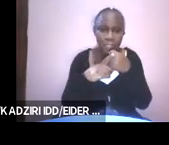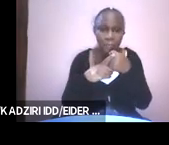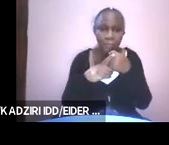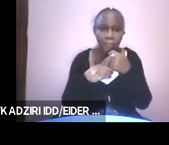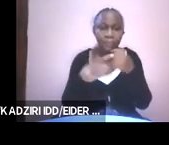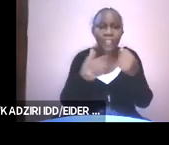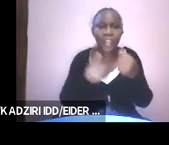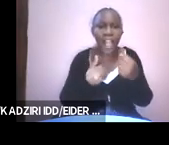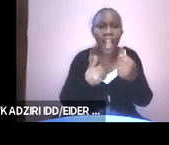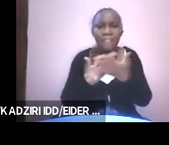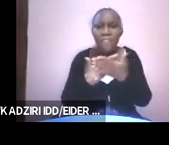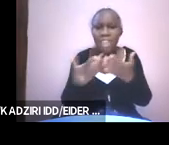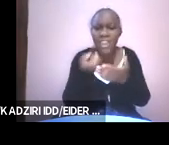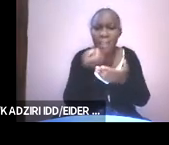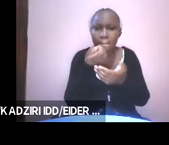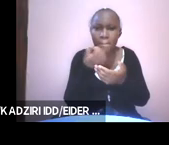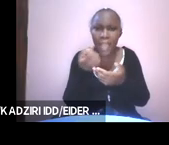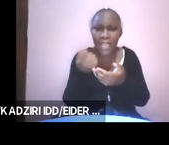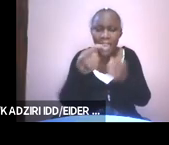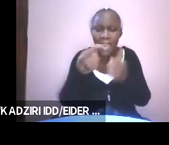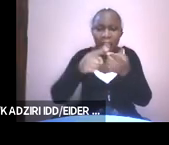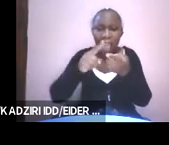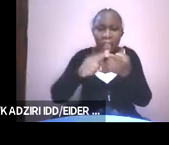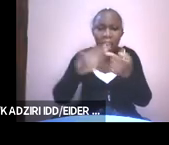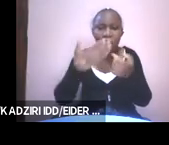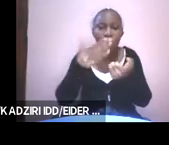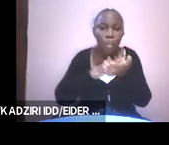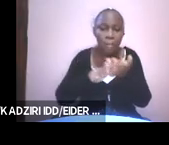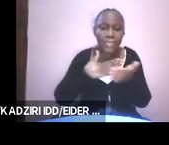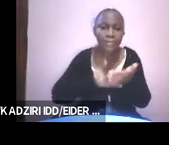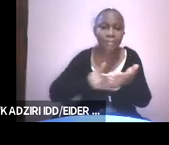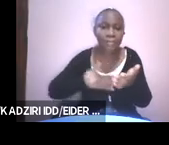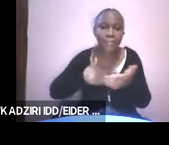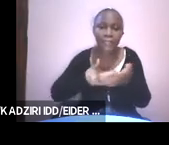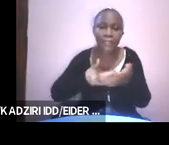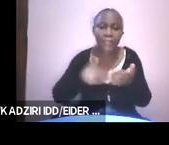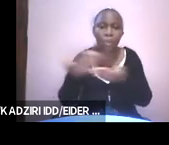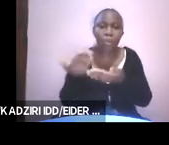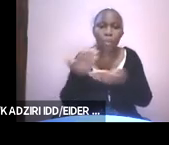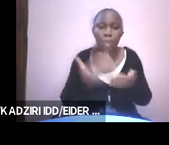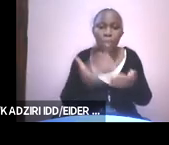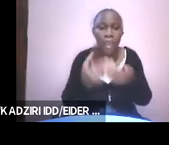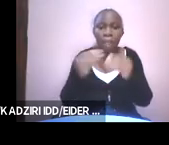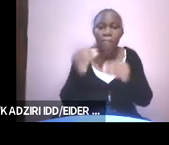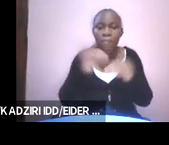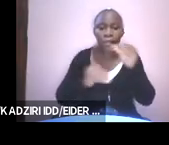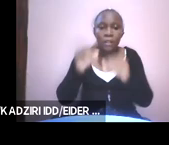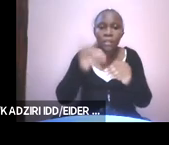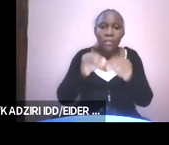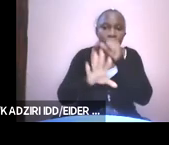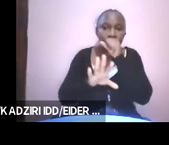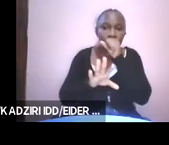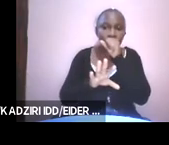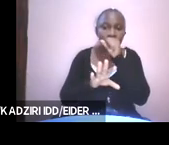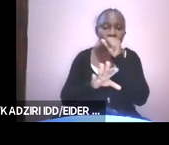and the structure of the preprint, we welcome you to give some input there. As you do that, we could move